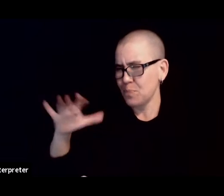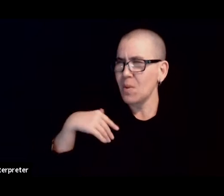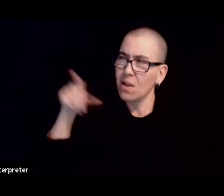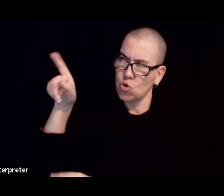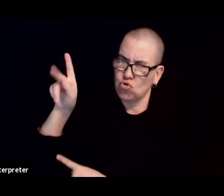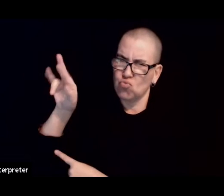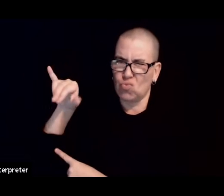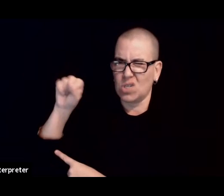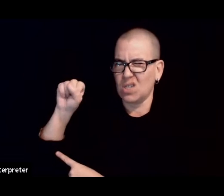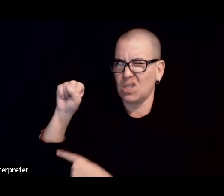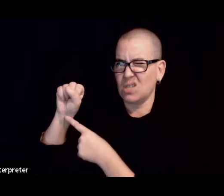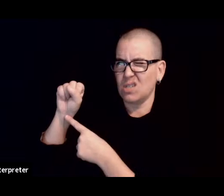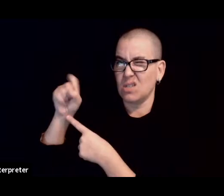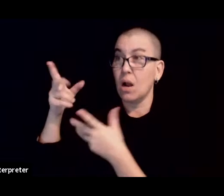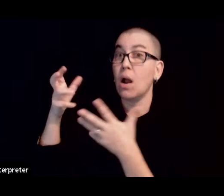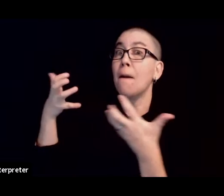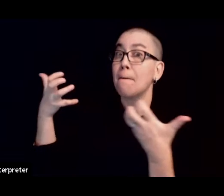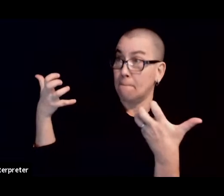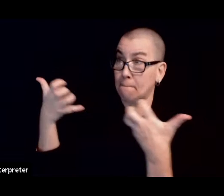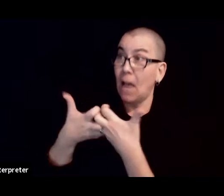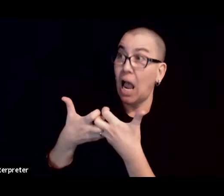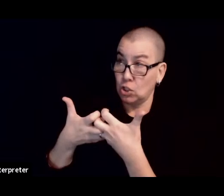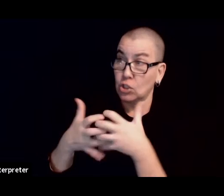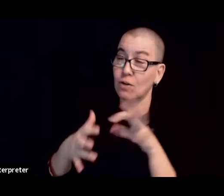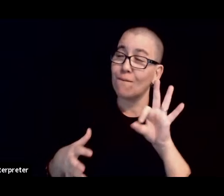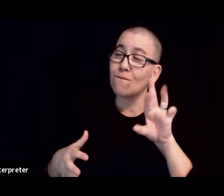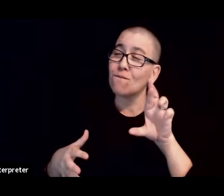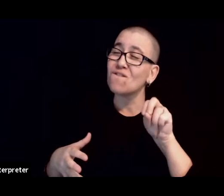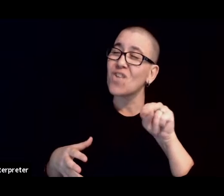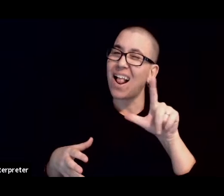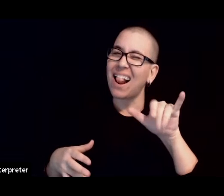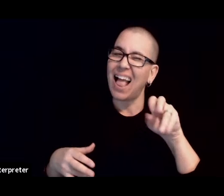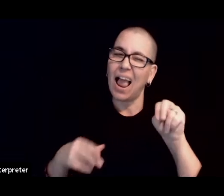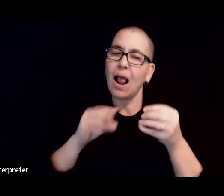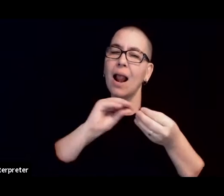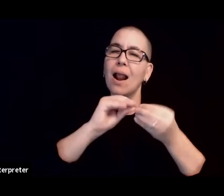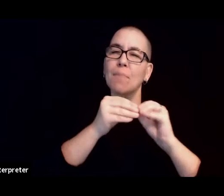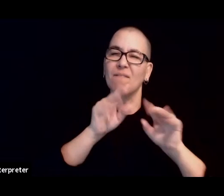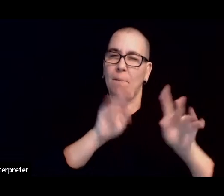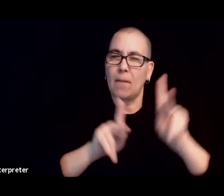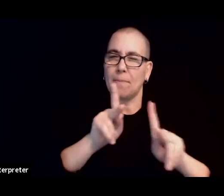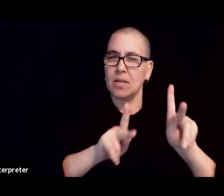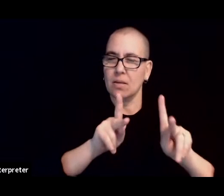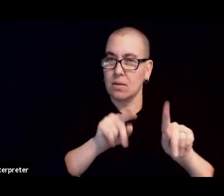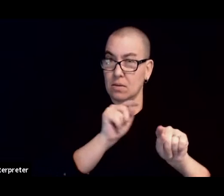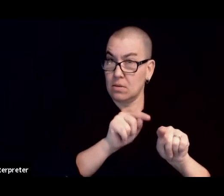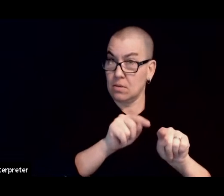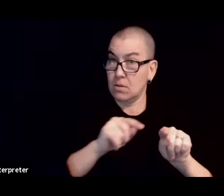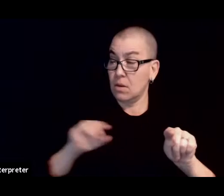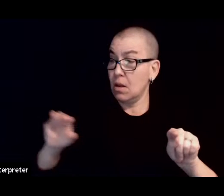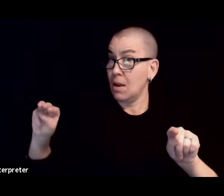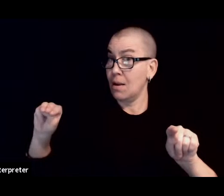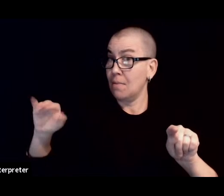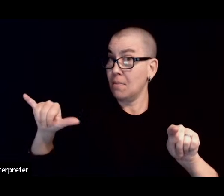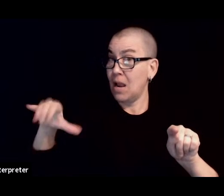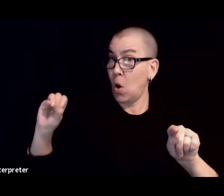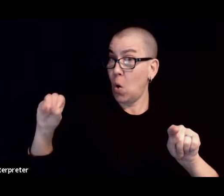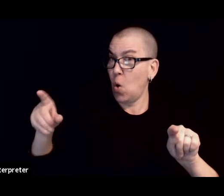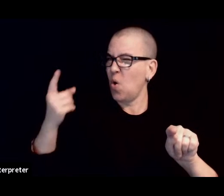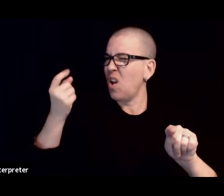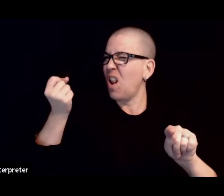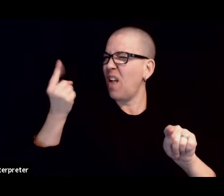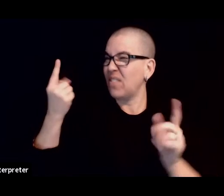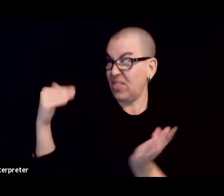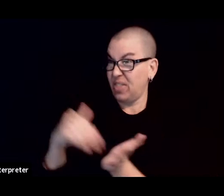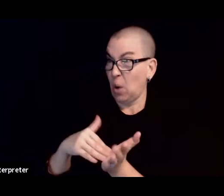those frontline workers are being determined. You have one number, Mayo may be using a different number, but you're going on the numbers